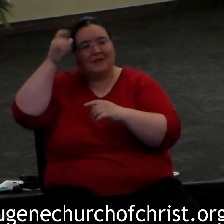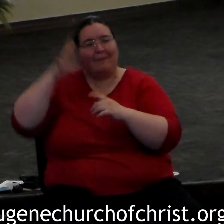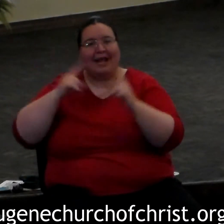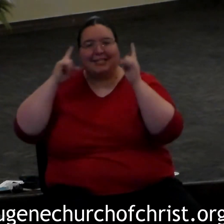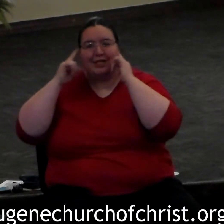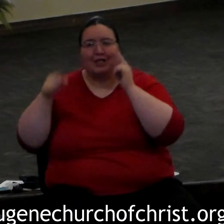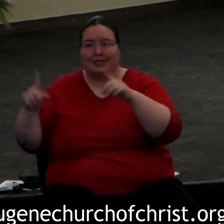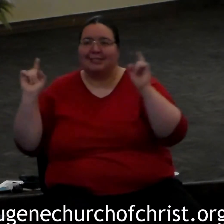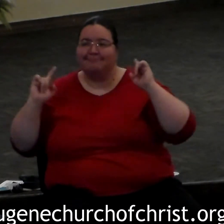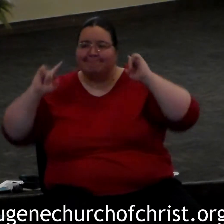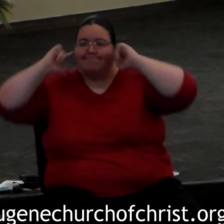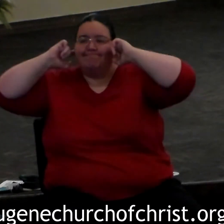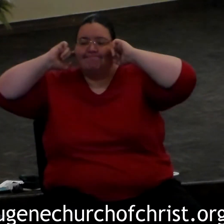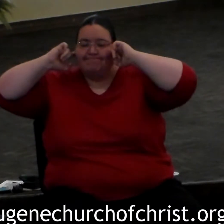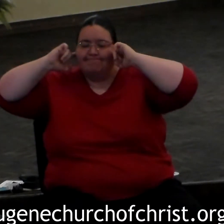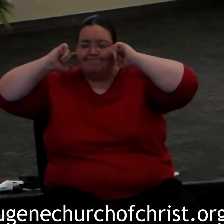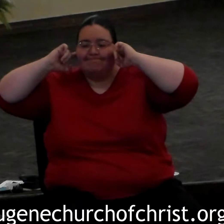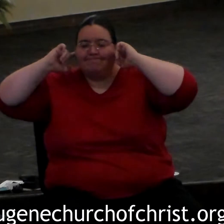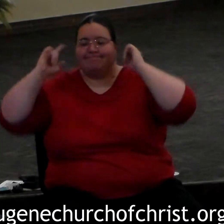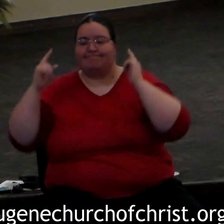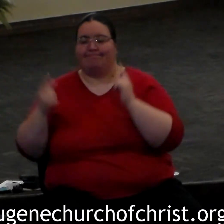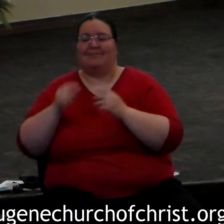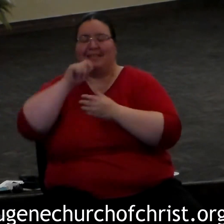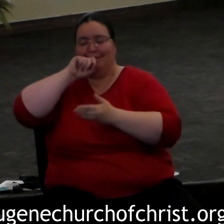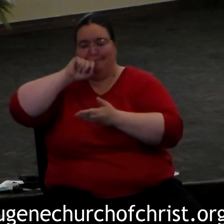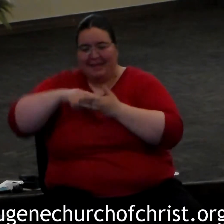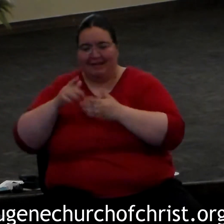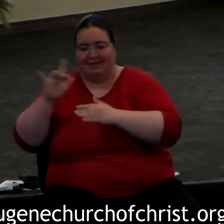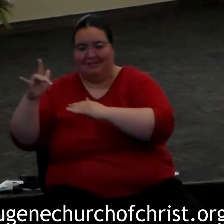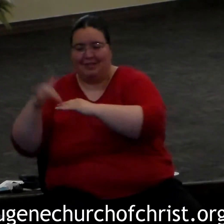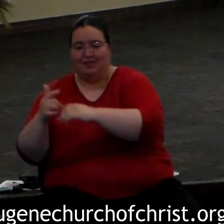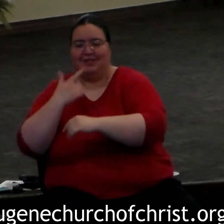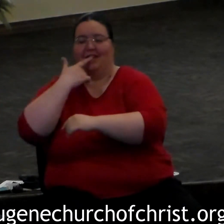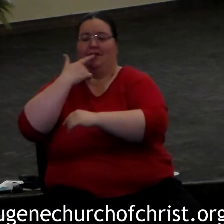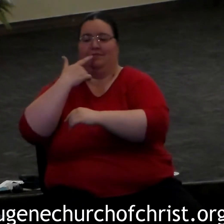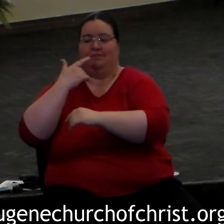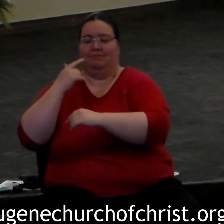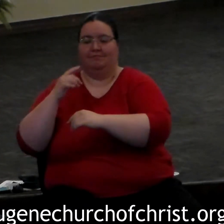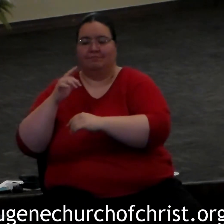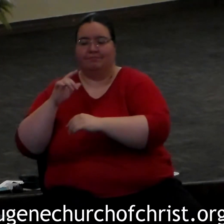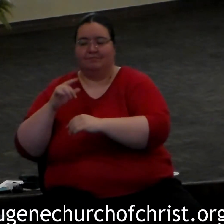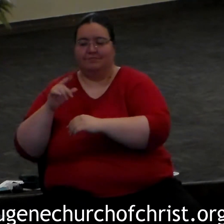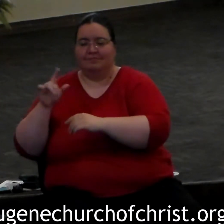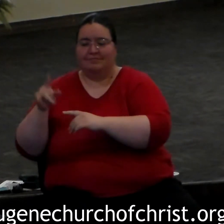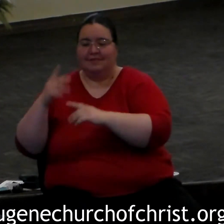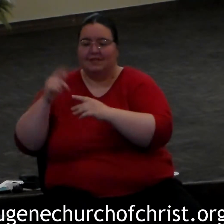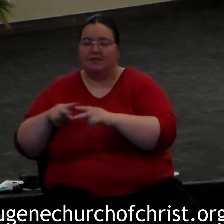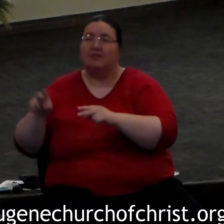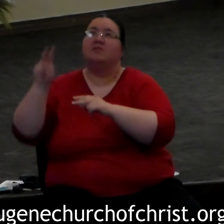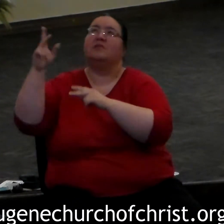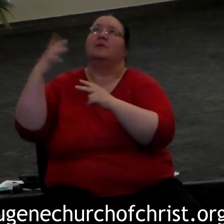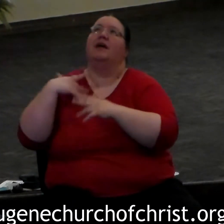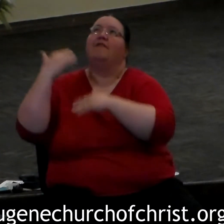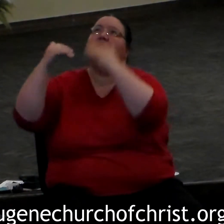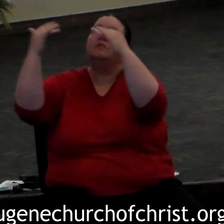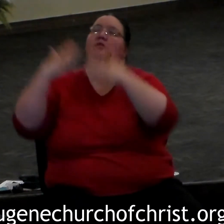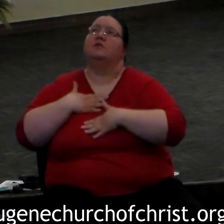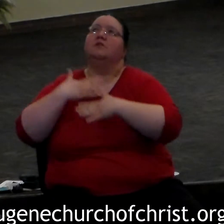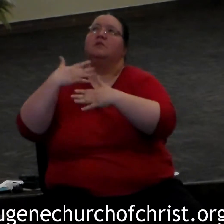sigh, said to him, "Ephphatha," which means be opened. I wonder, as I read this story so many